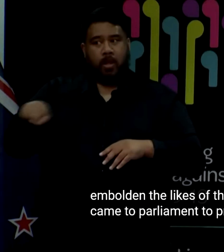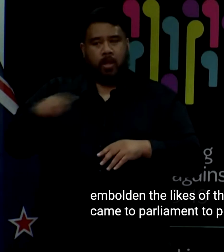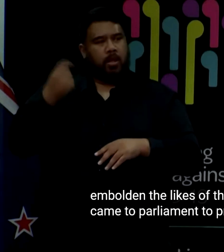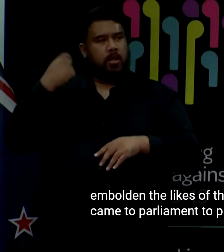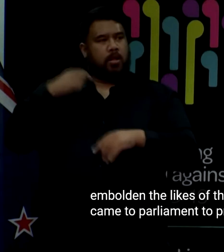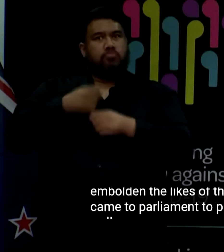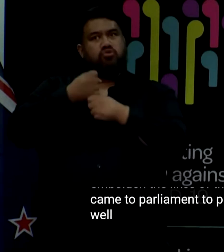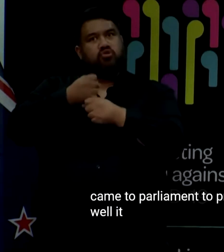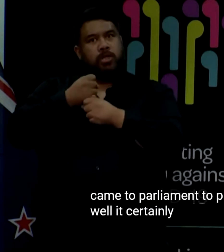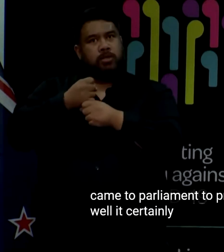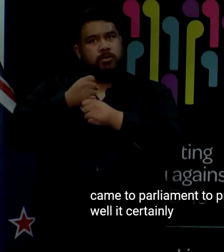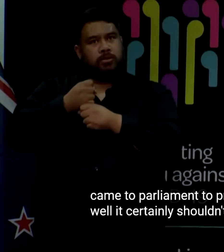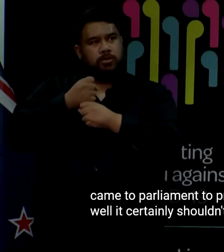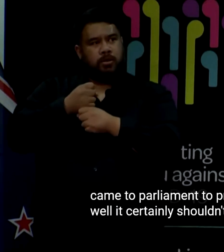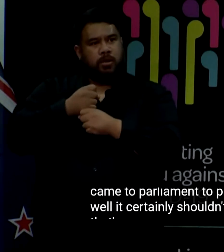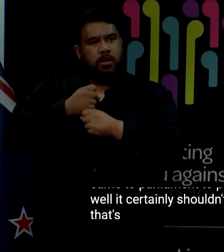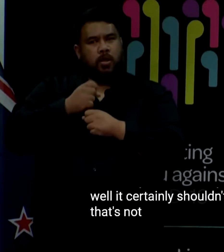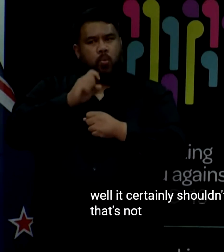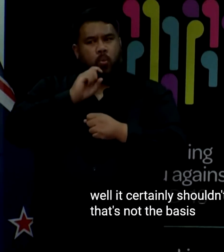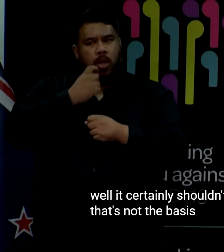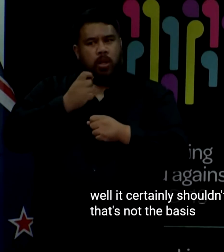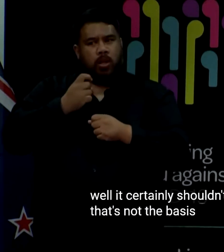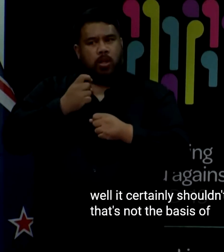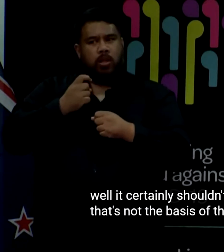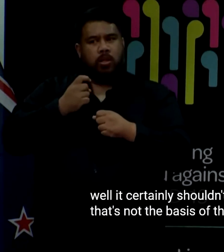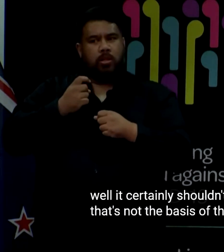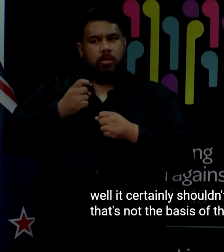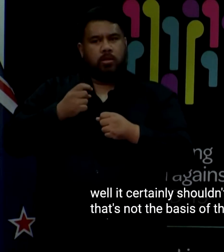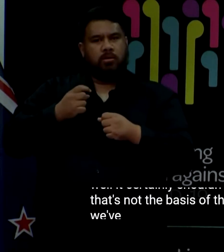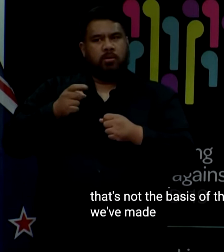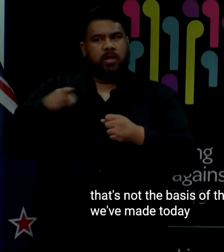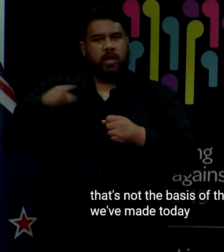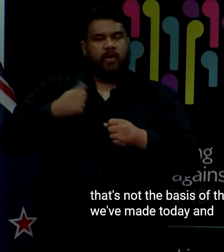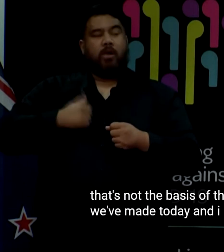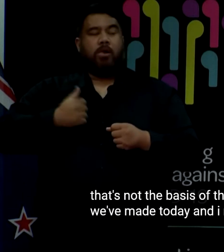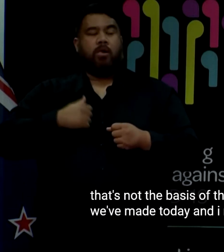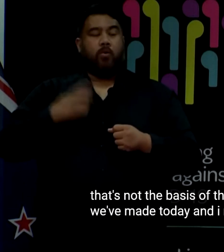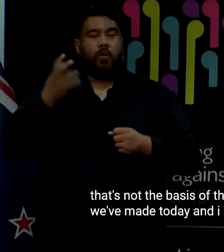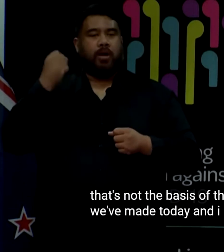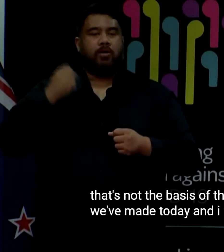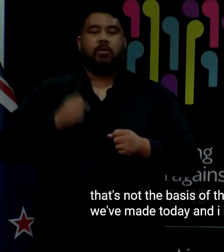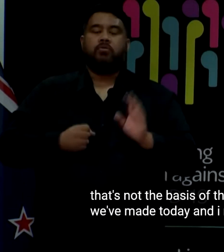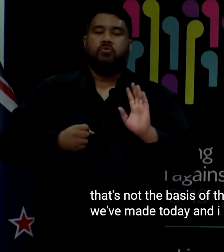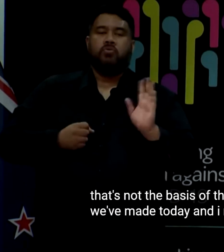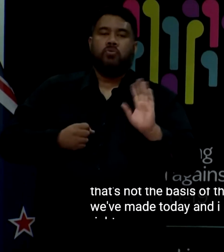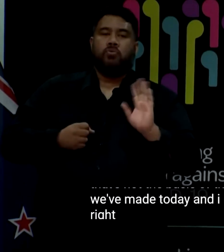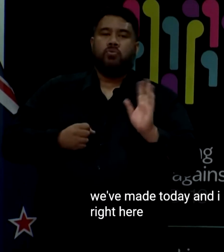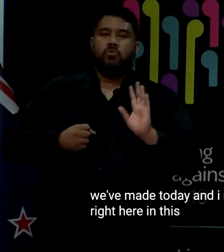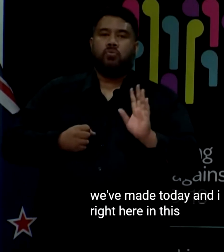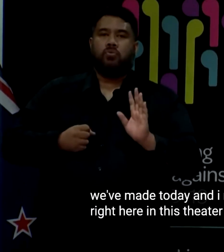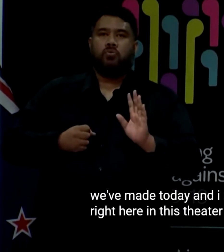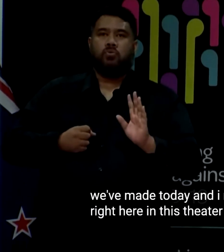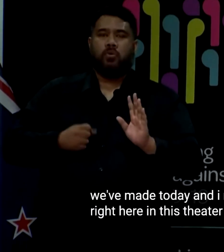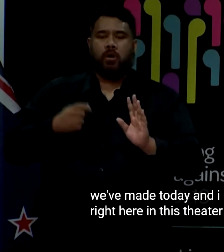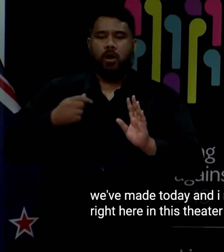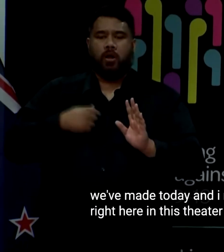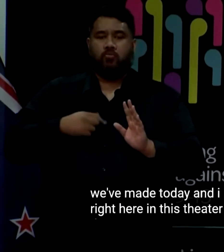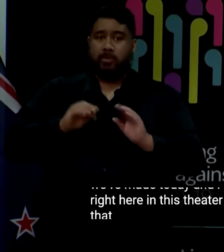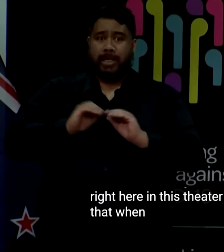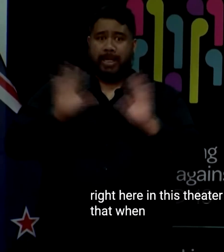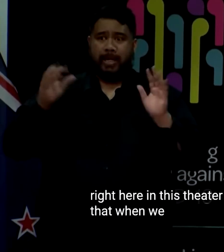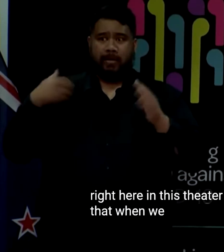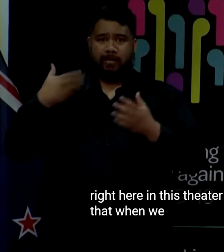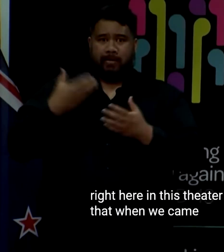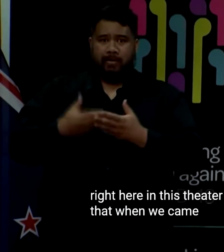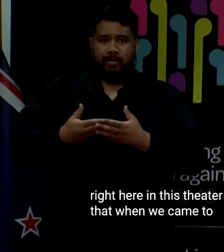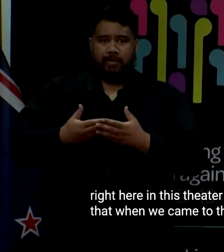protest? No. Well, it certainly shouldn't, because that's not the basis of the decisions we've made today. And I made it clear right here in this theaterette